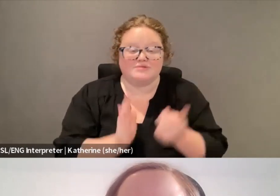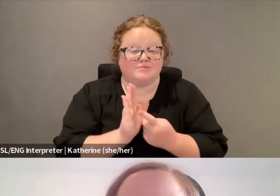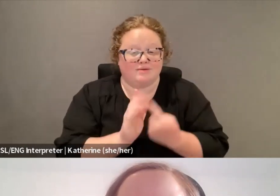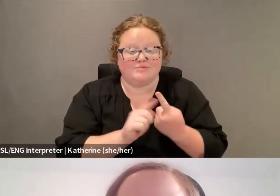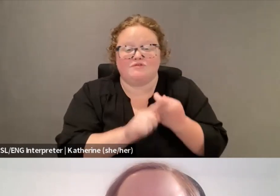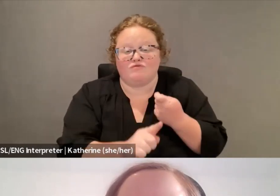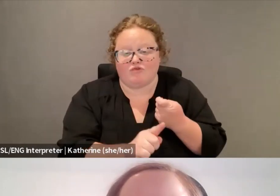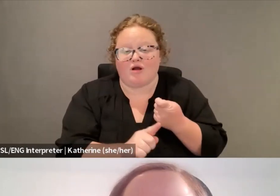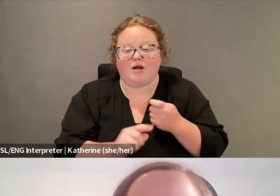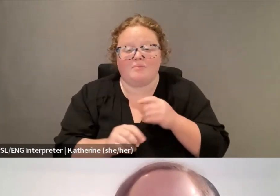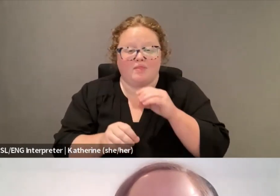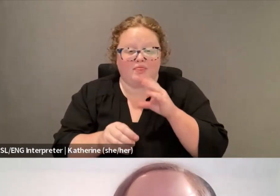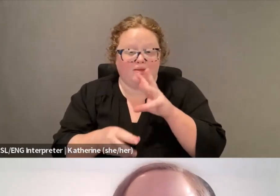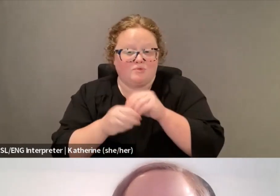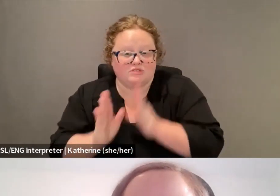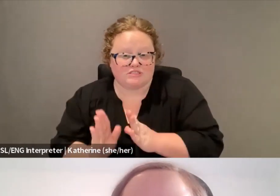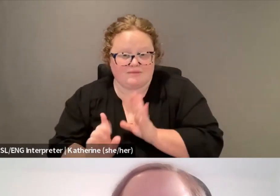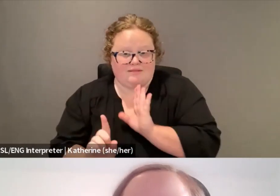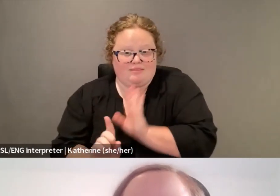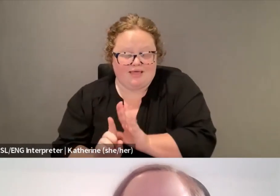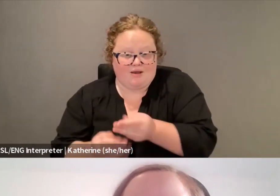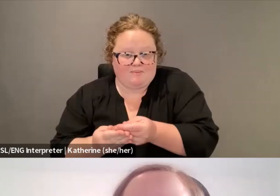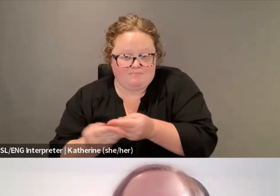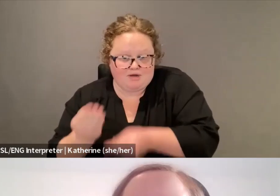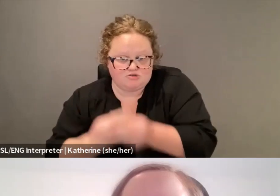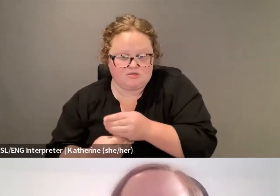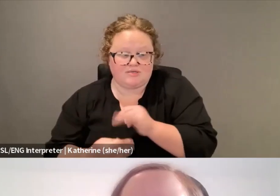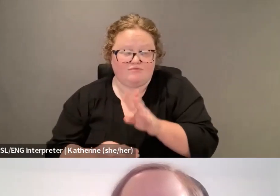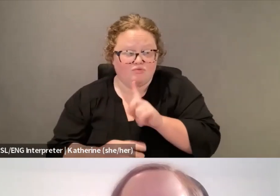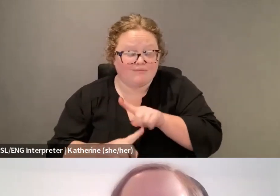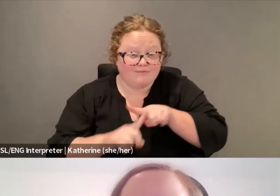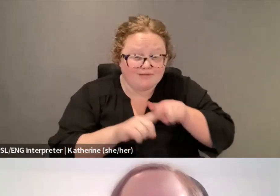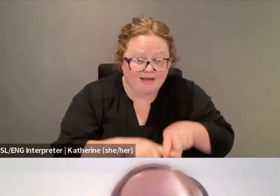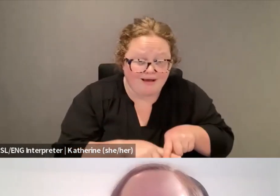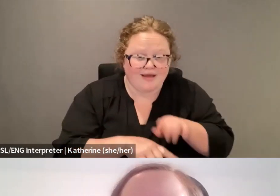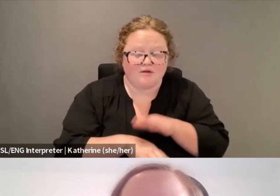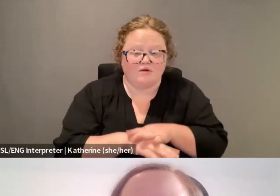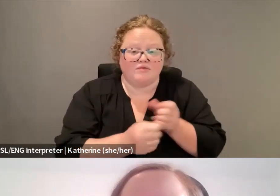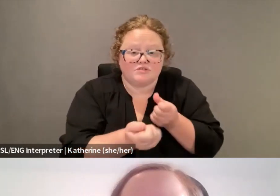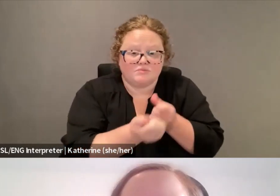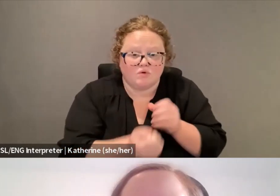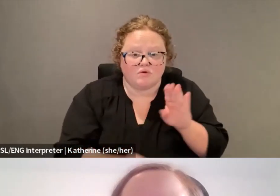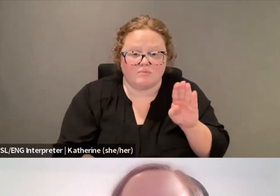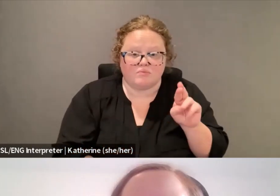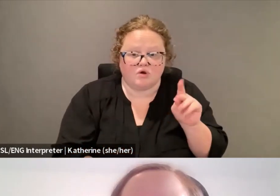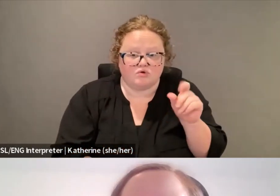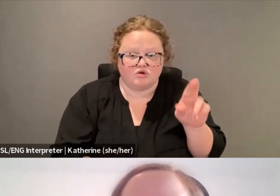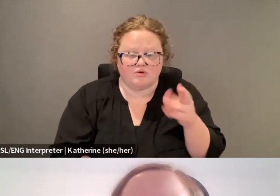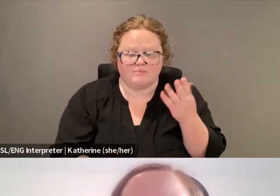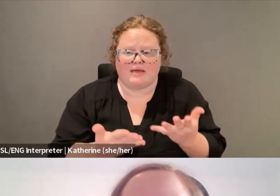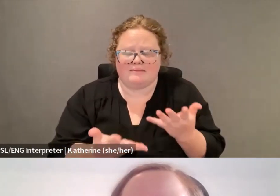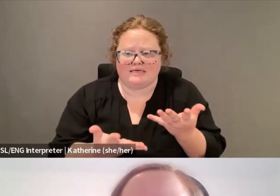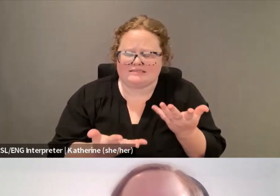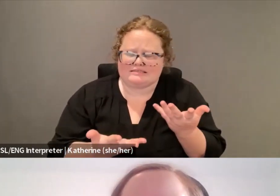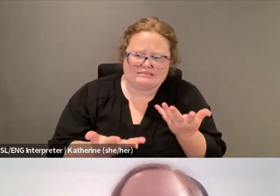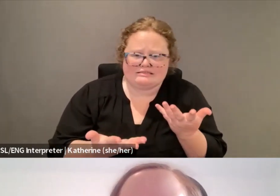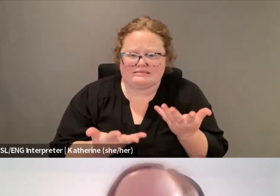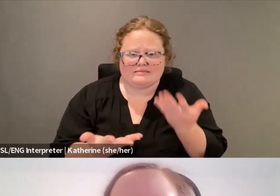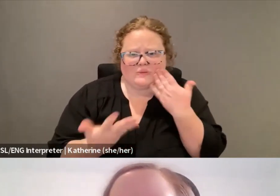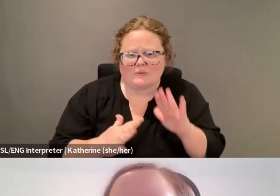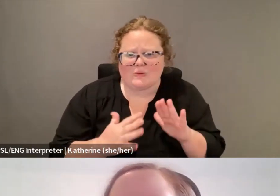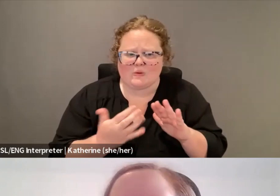if they're really relying on their support broker, they need more time. They may have no clue where to start as far as recruiting